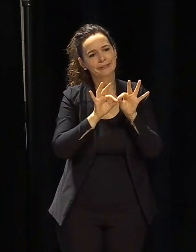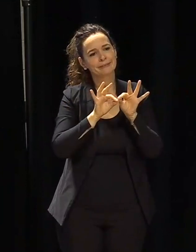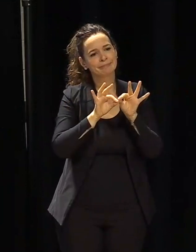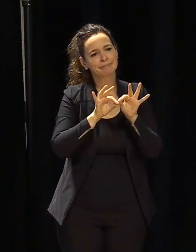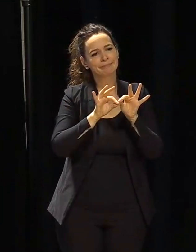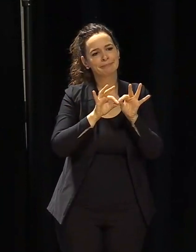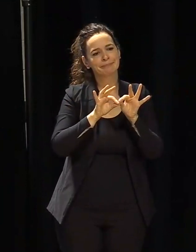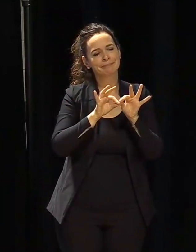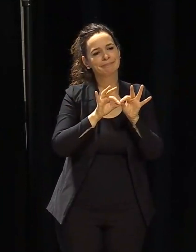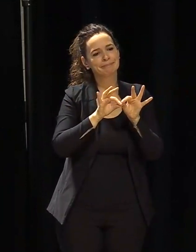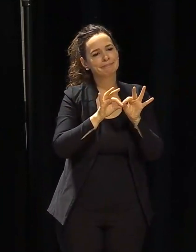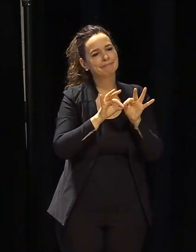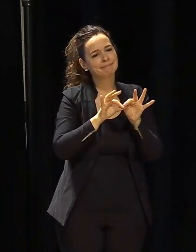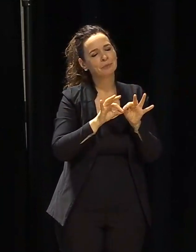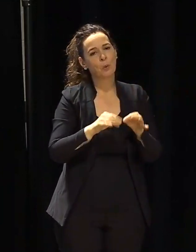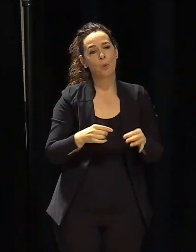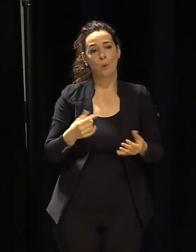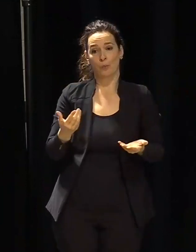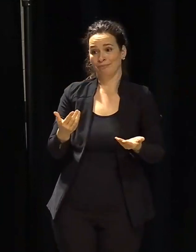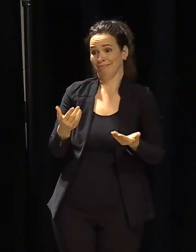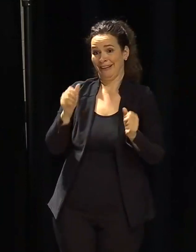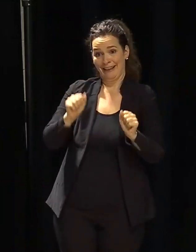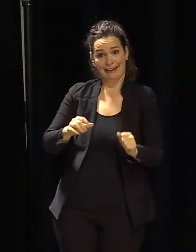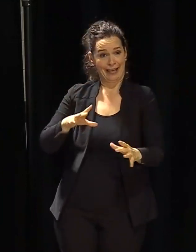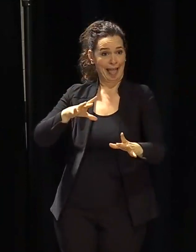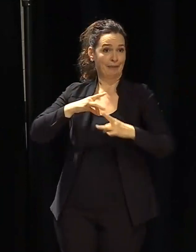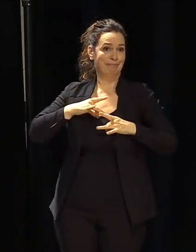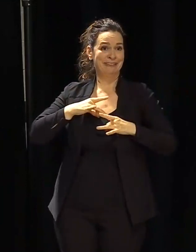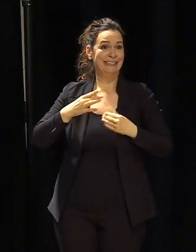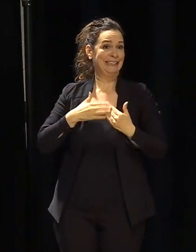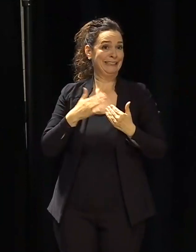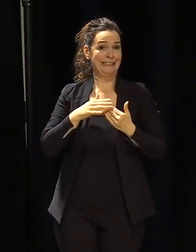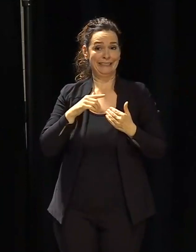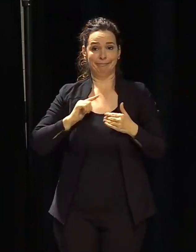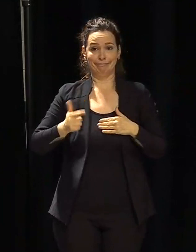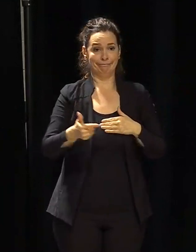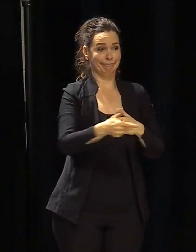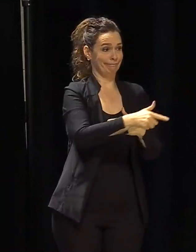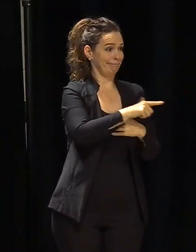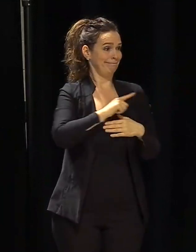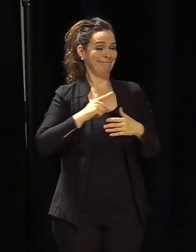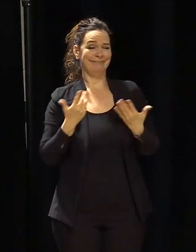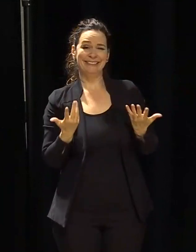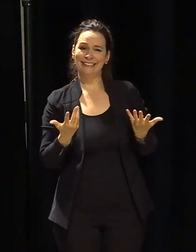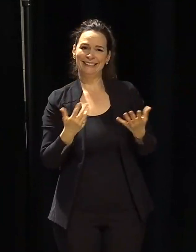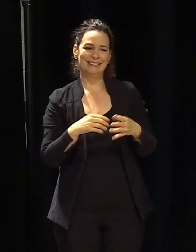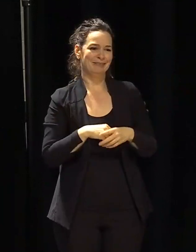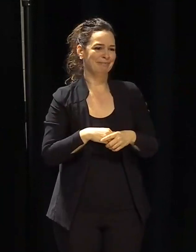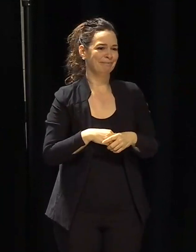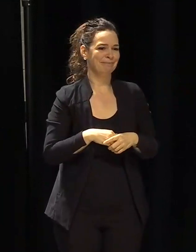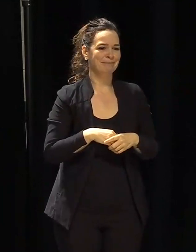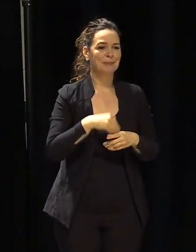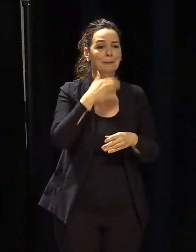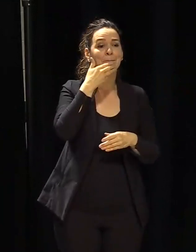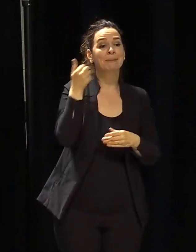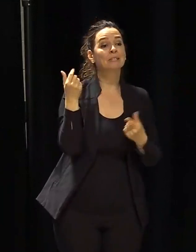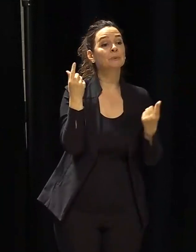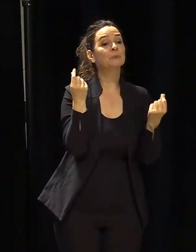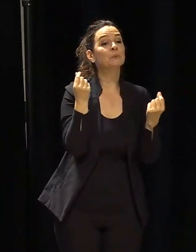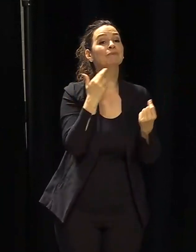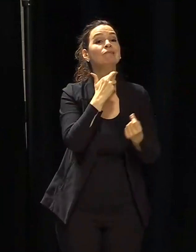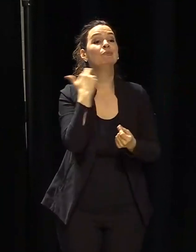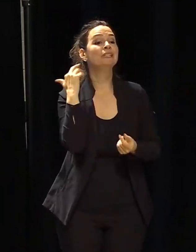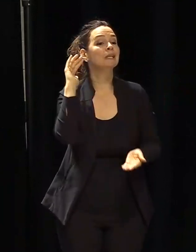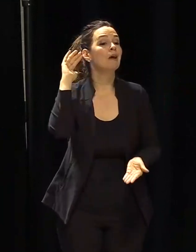but the best way to mitigate the risk to you and your family is to try to have